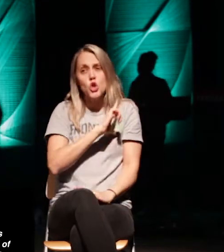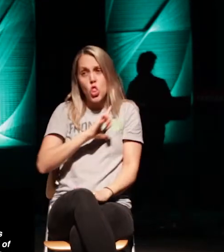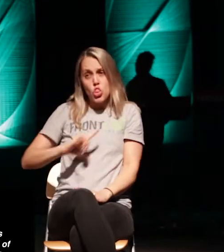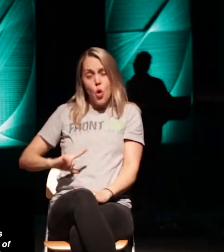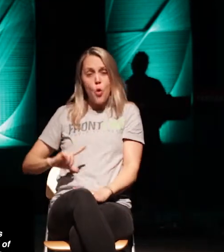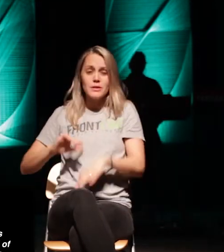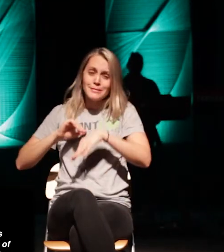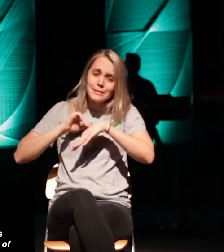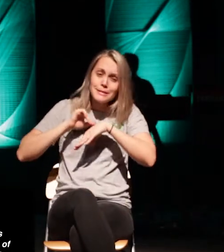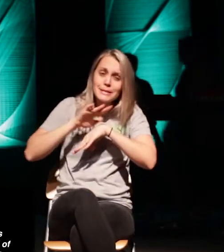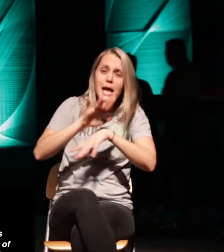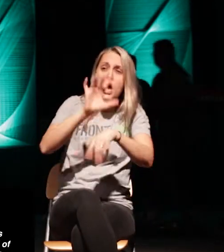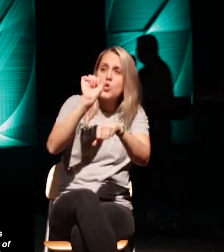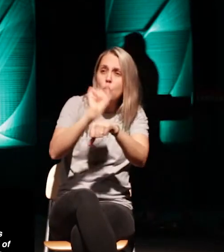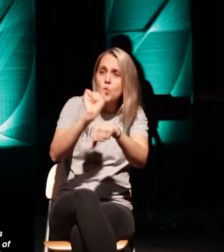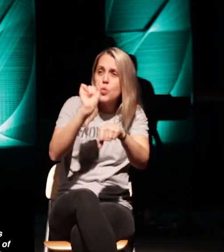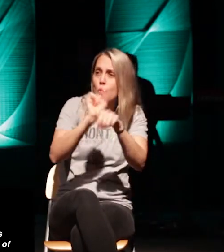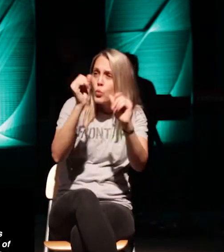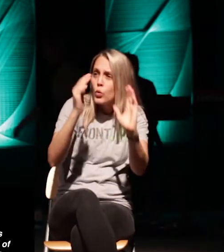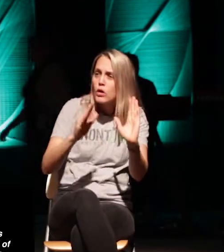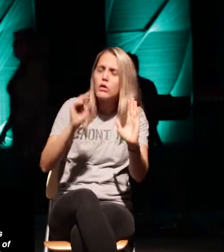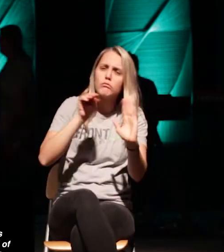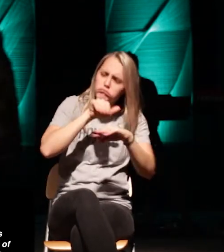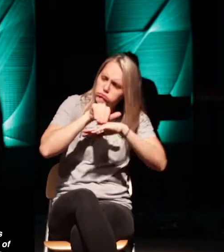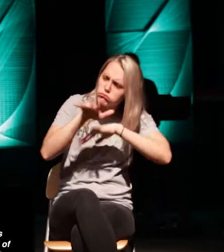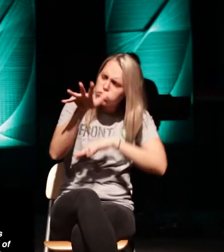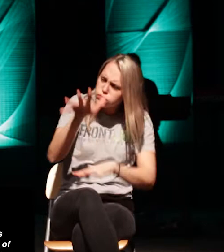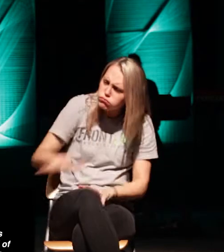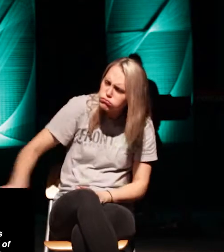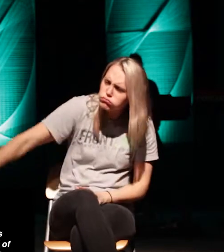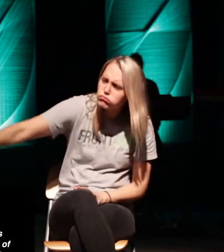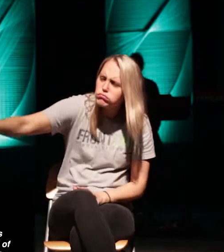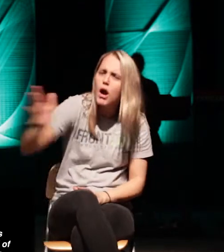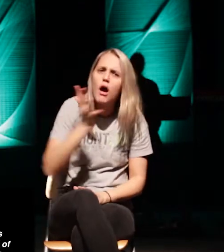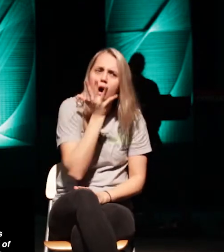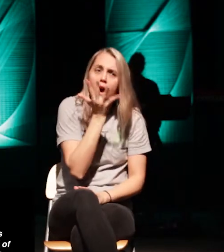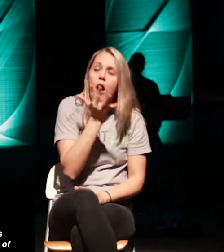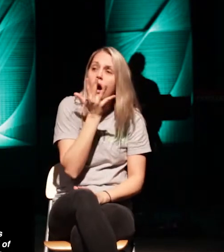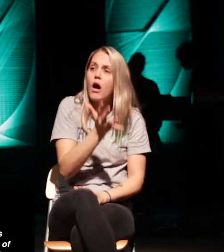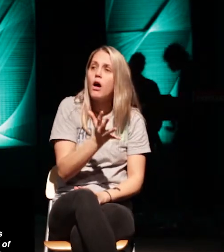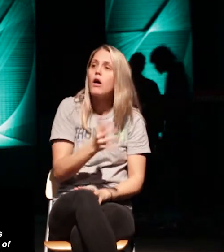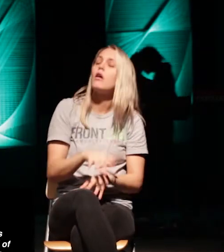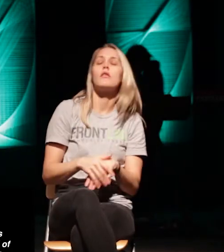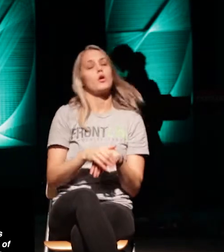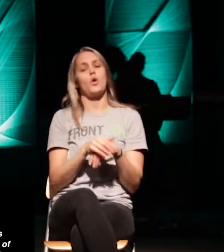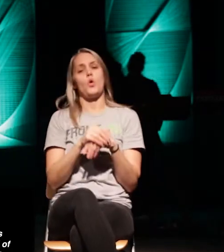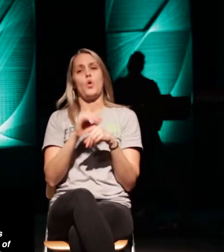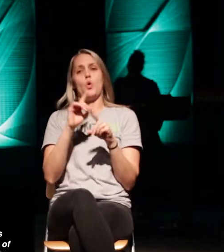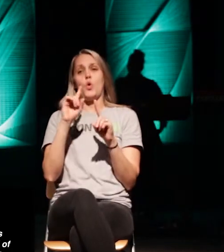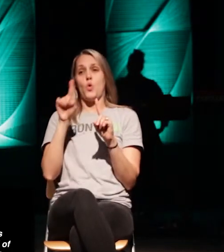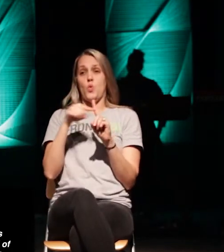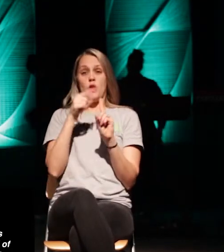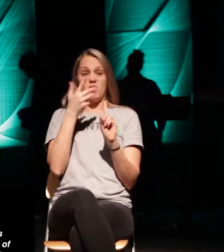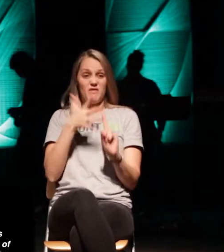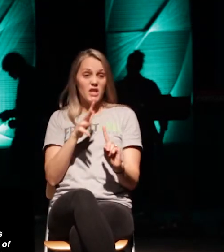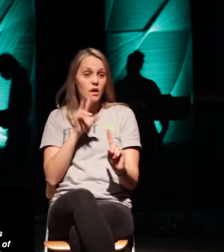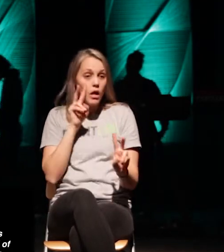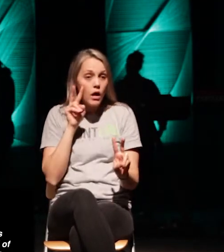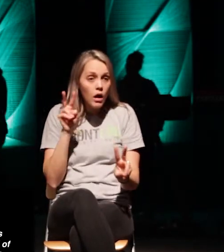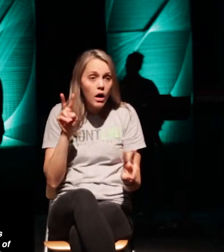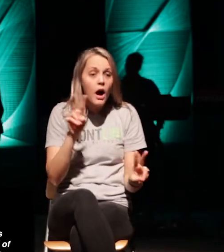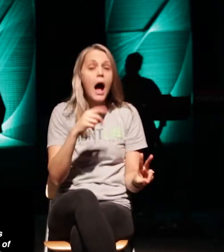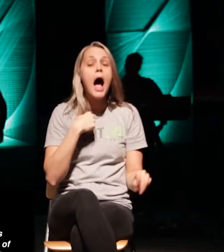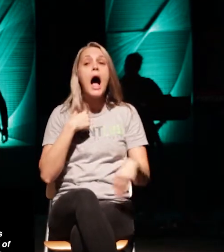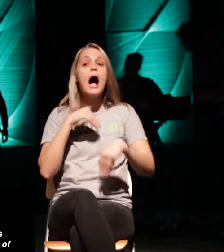send out workers into his harvest field. And then right after, he looked at his disciples and he said, I